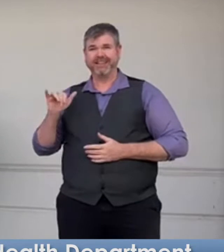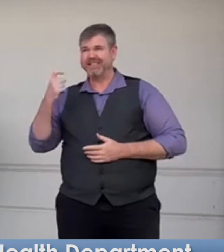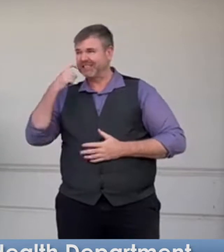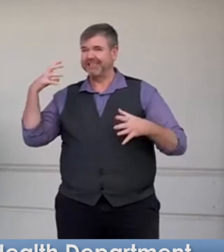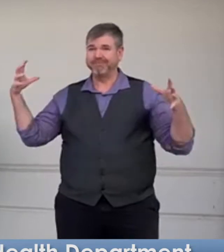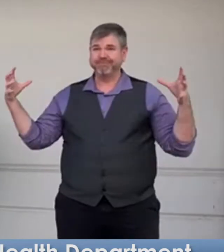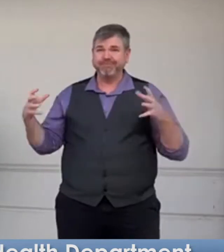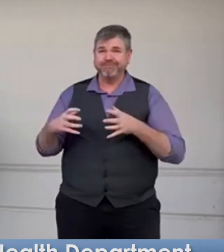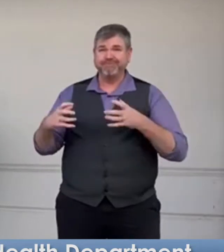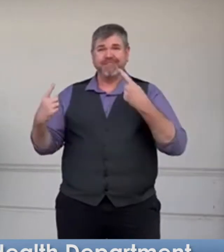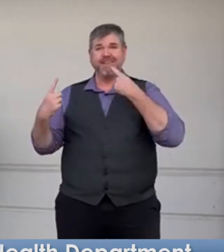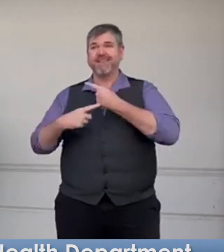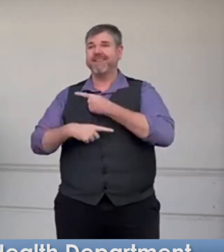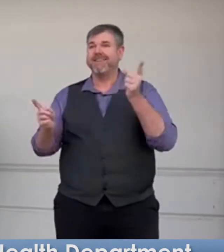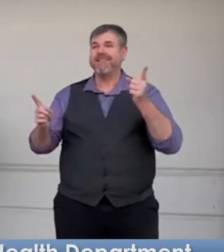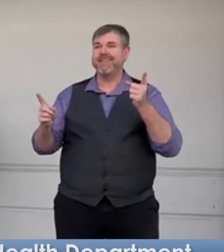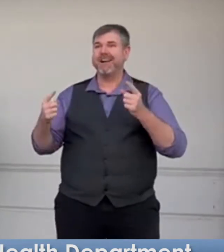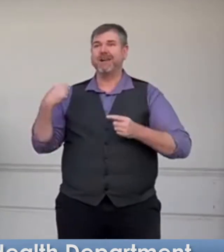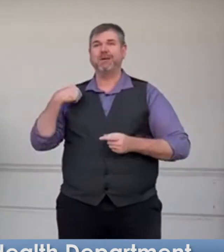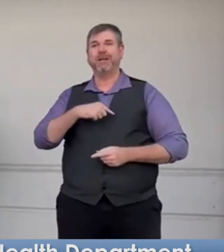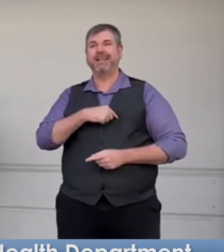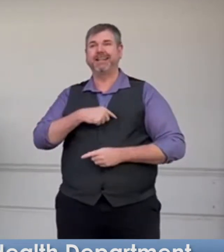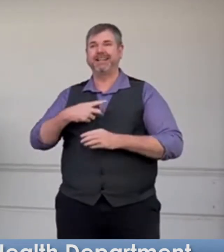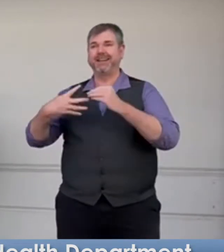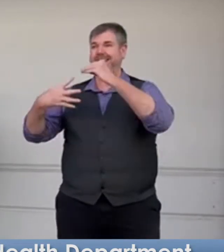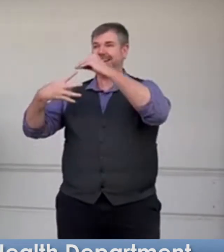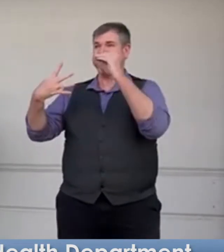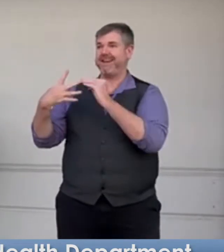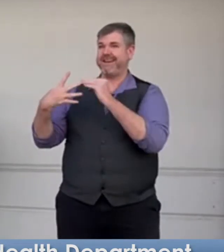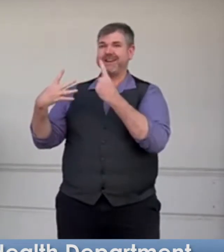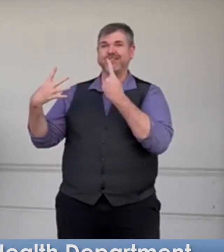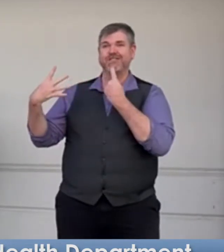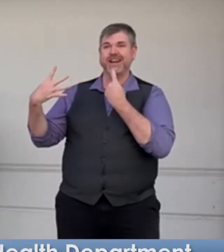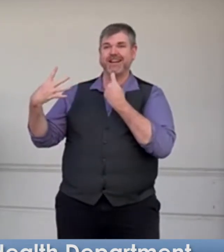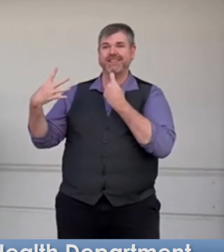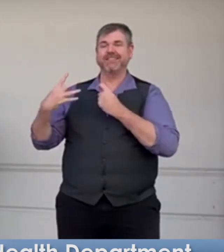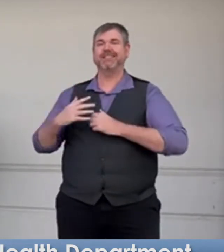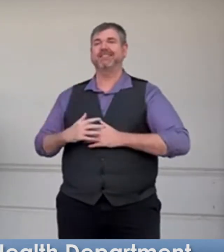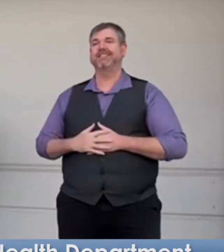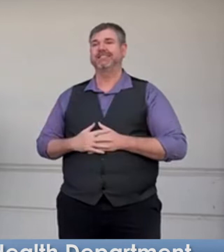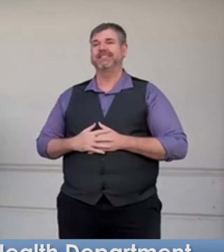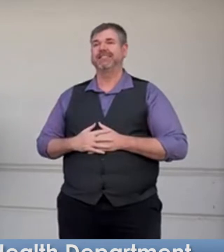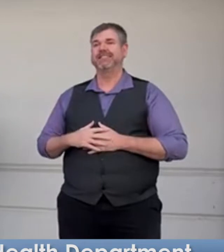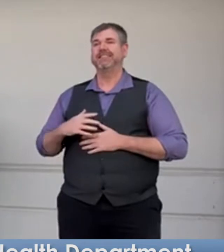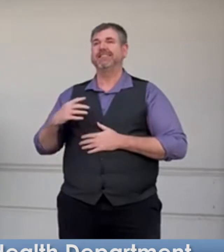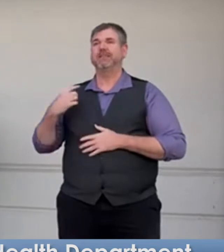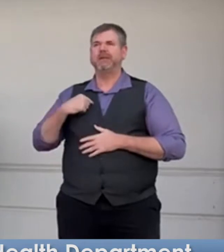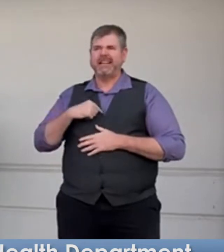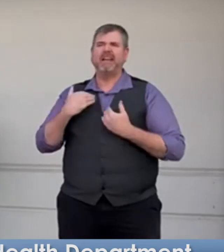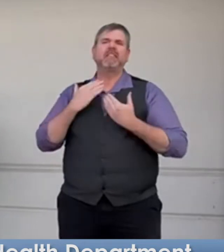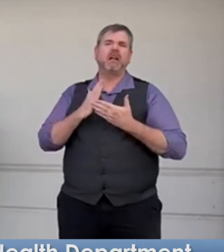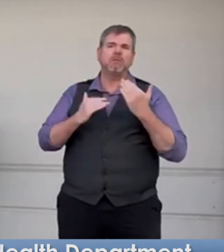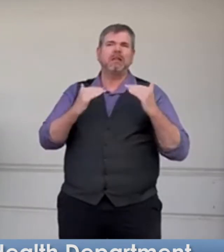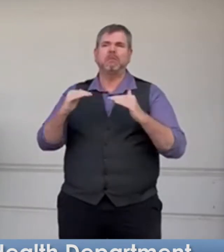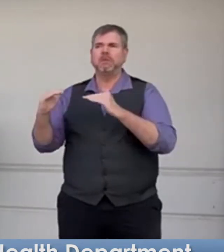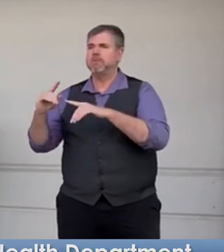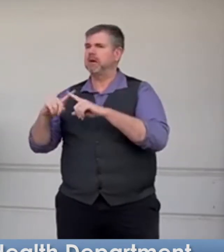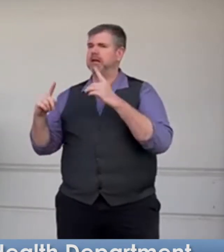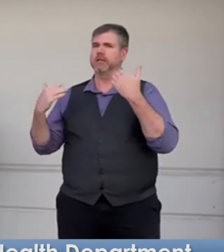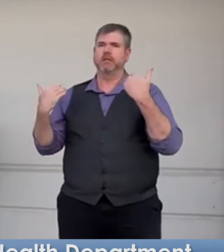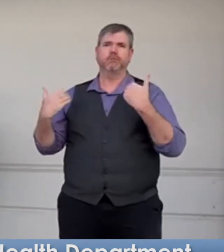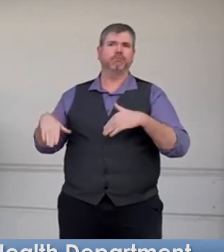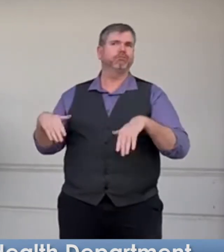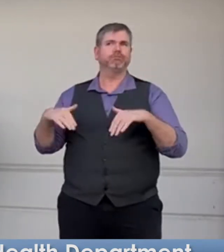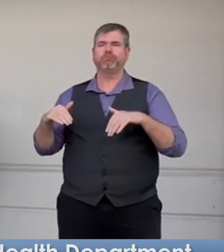to the red tier, and we're adding some additional restrictions because of our concern about the rapid and steep rise in